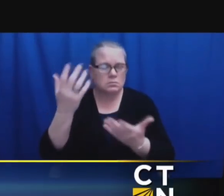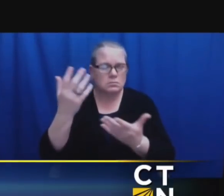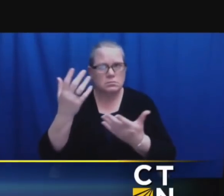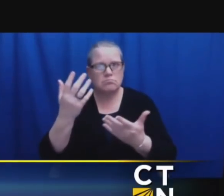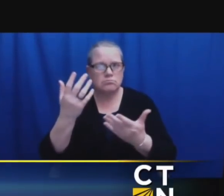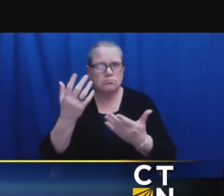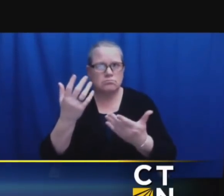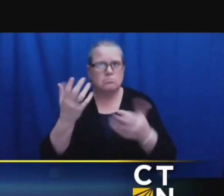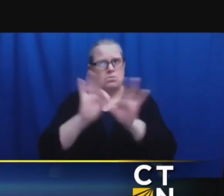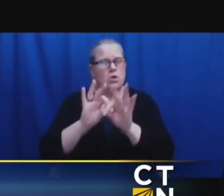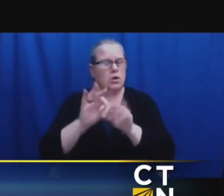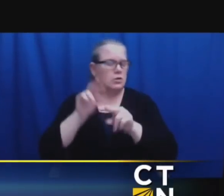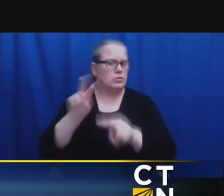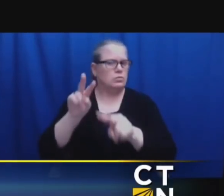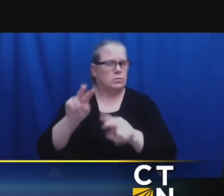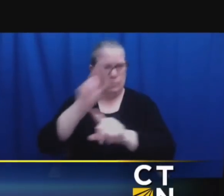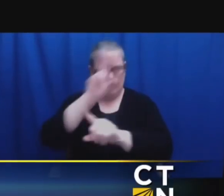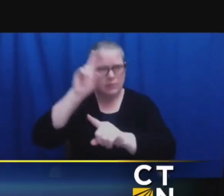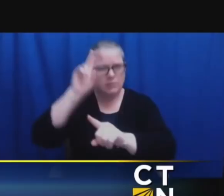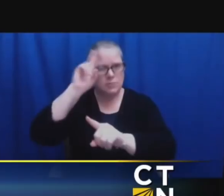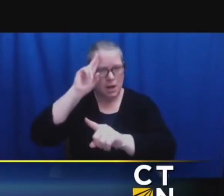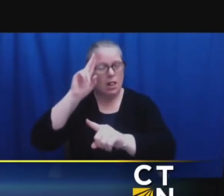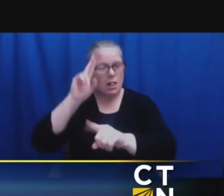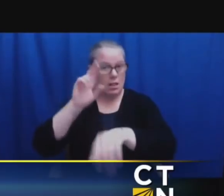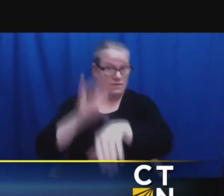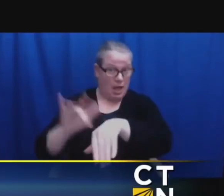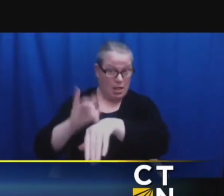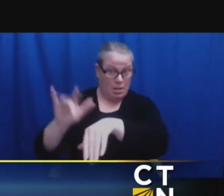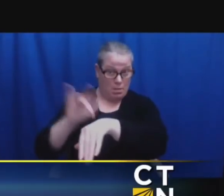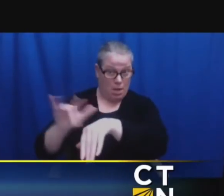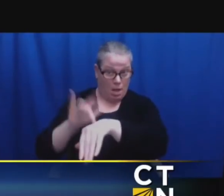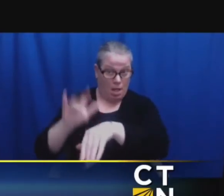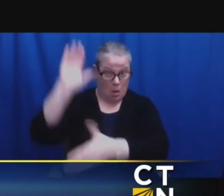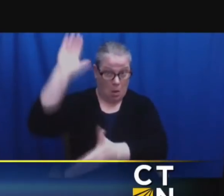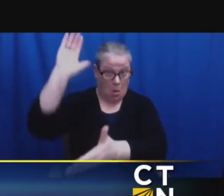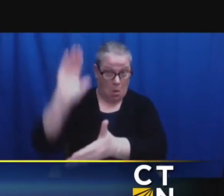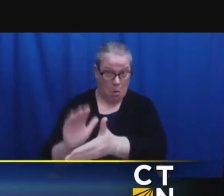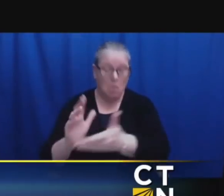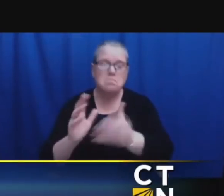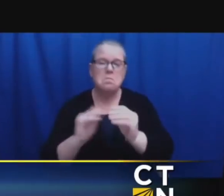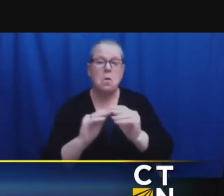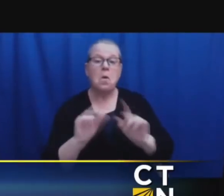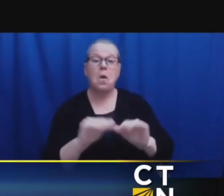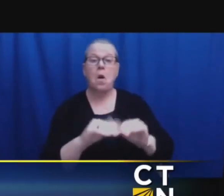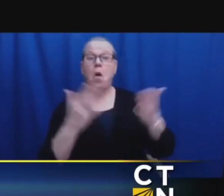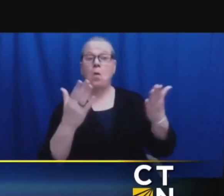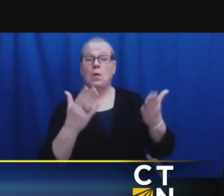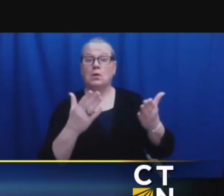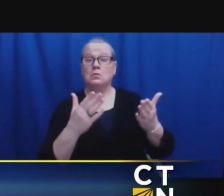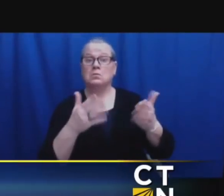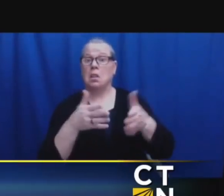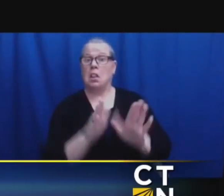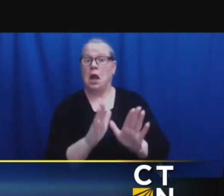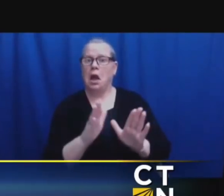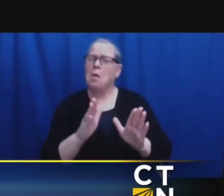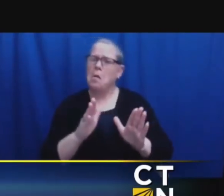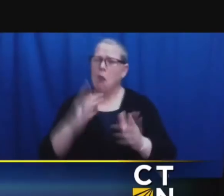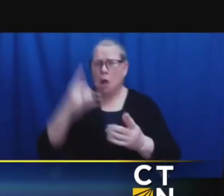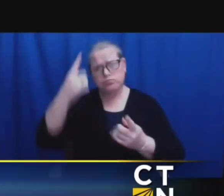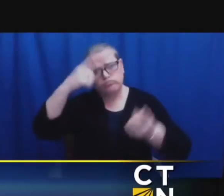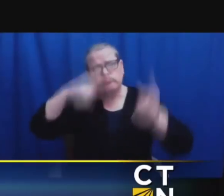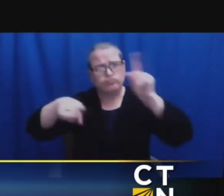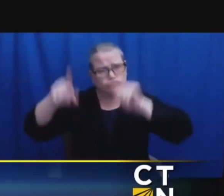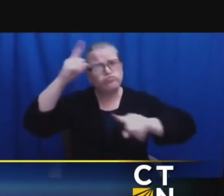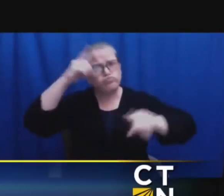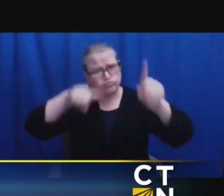we have hospital beds in our state. So I would say, to the degree that those two go hand